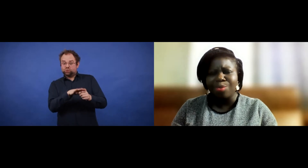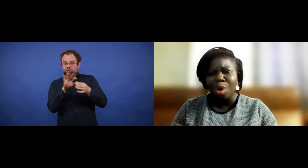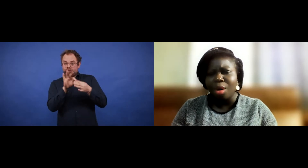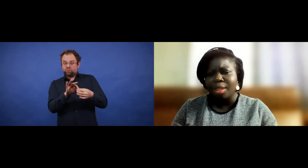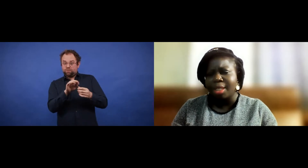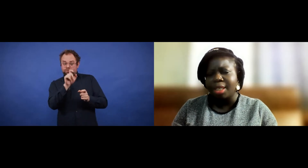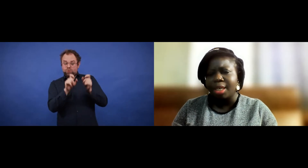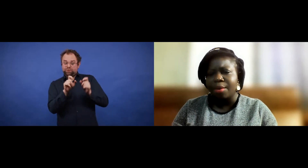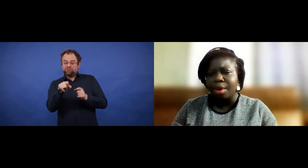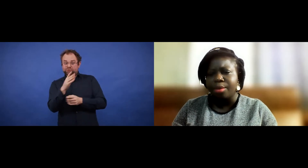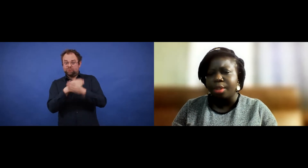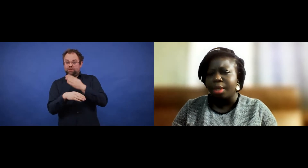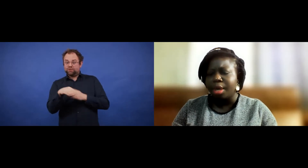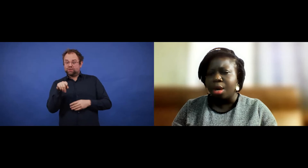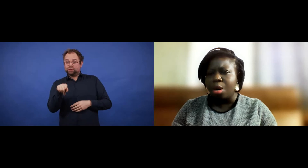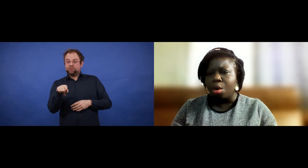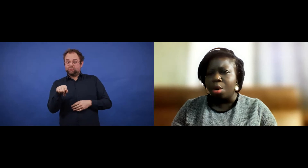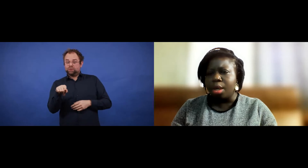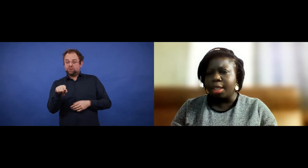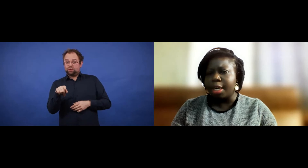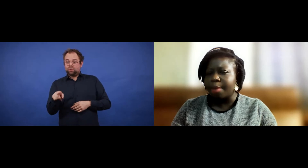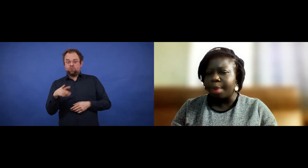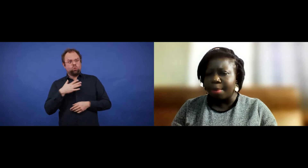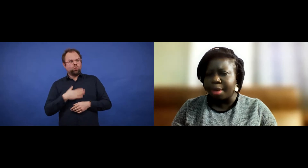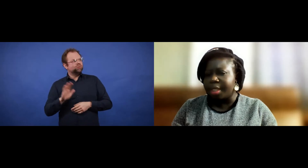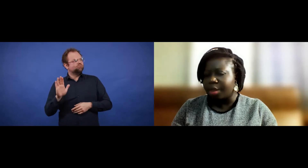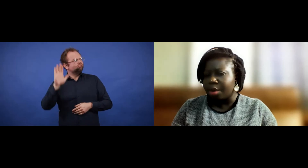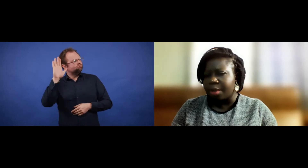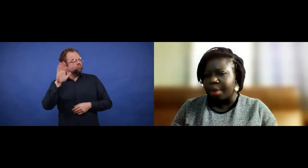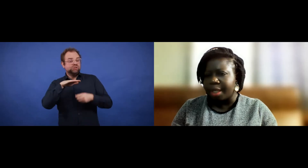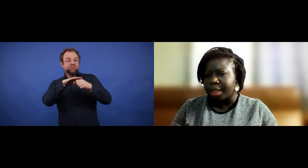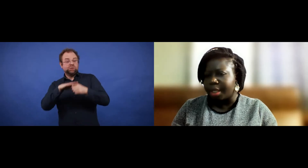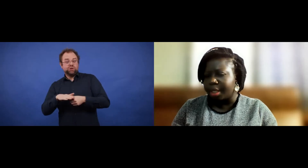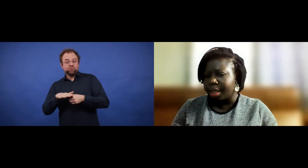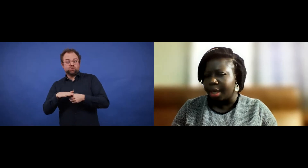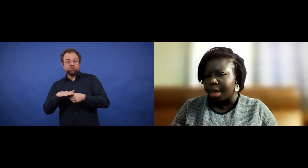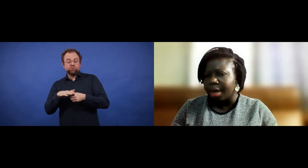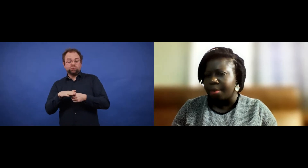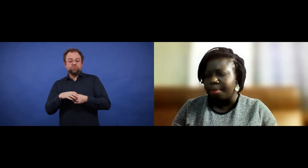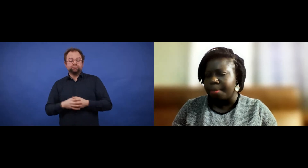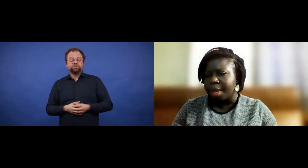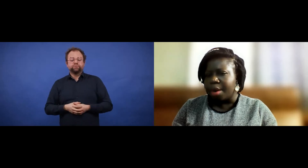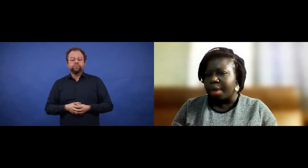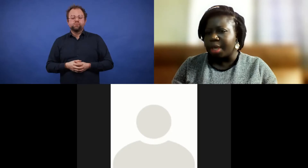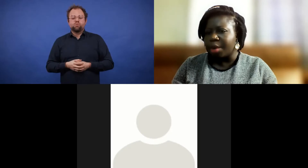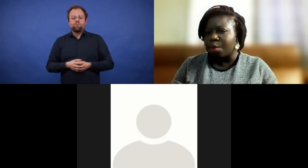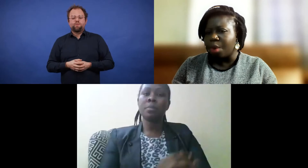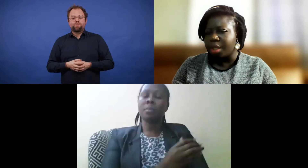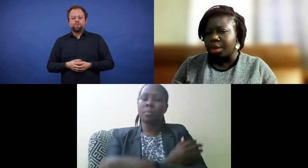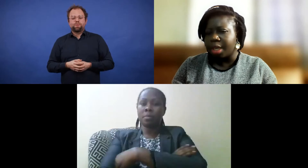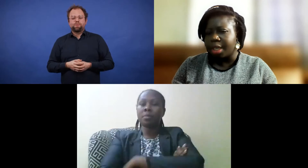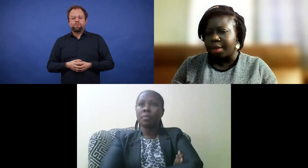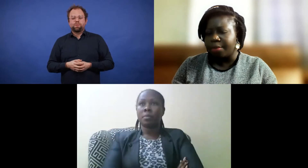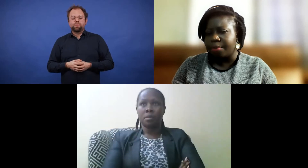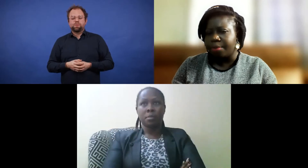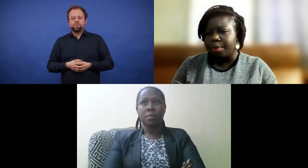It's more centered around the capabilities of the person rather than what you